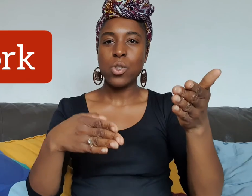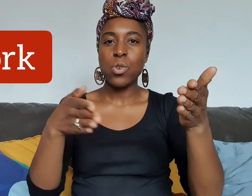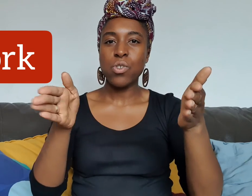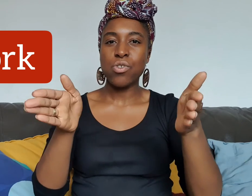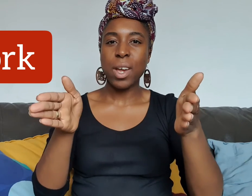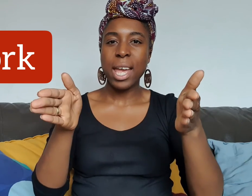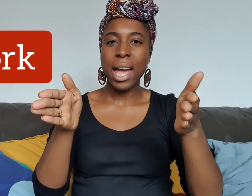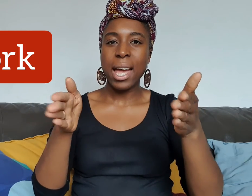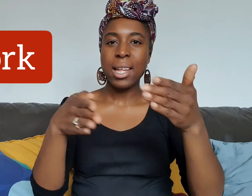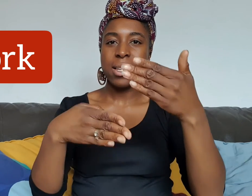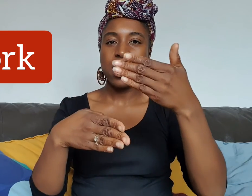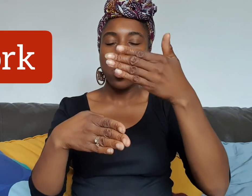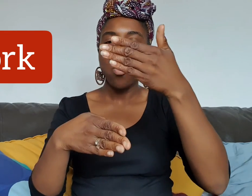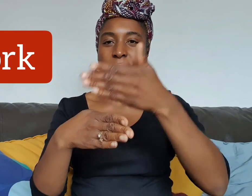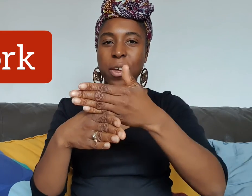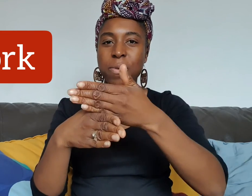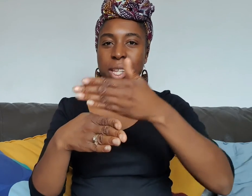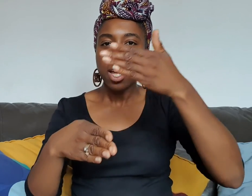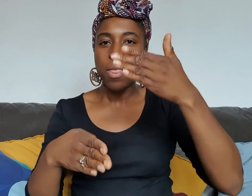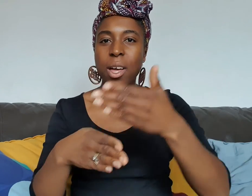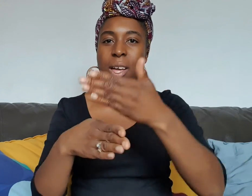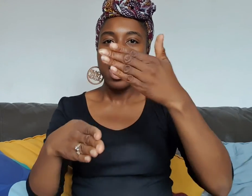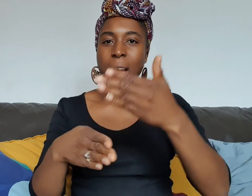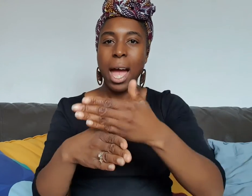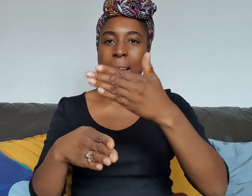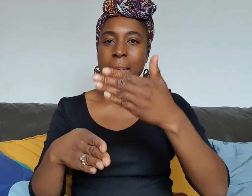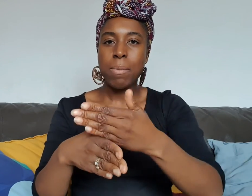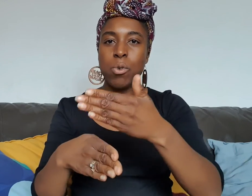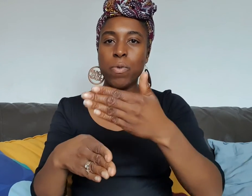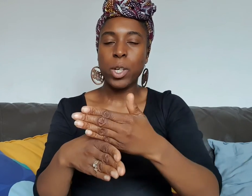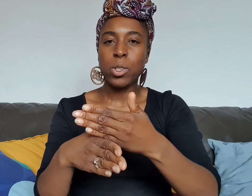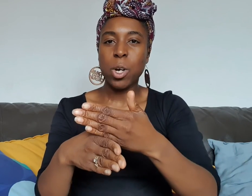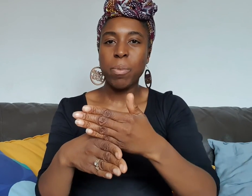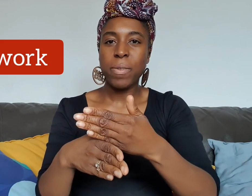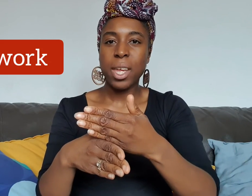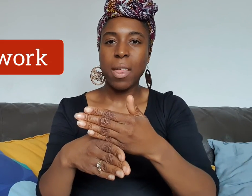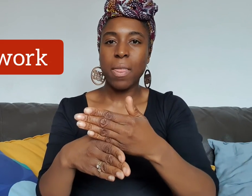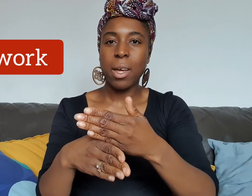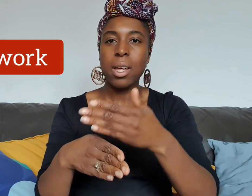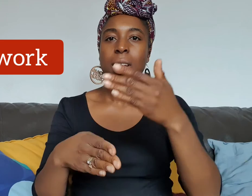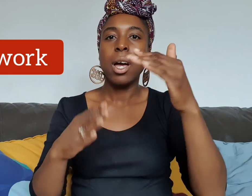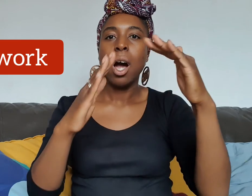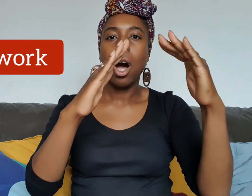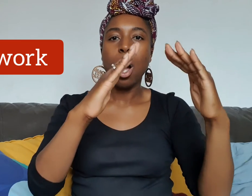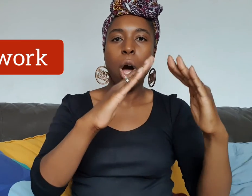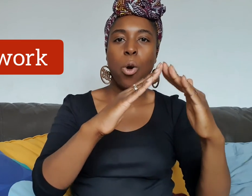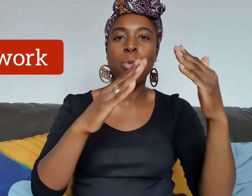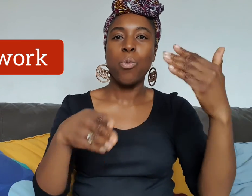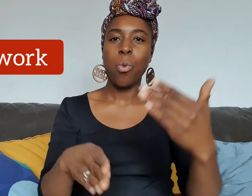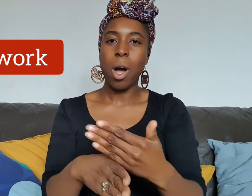two straight hands. One over the other. And then moving on top of the other. Homework.